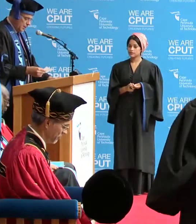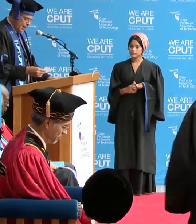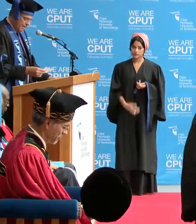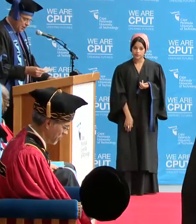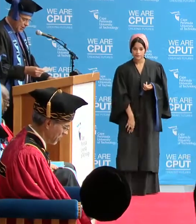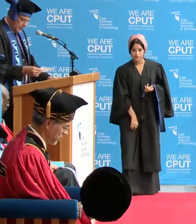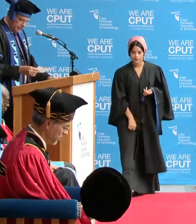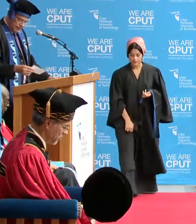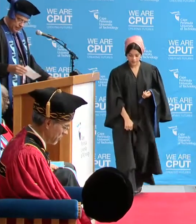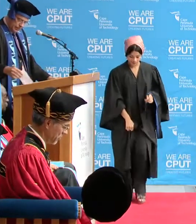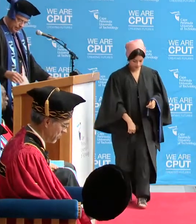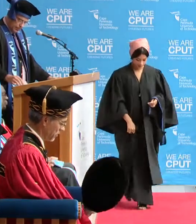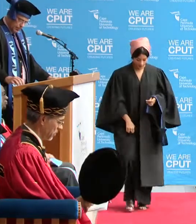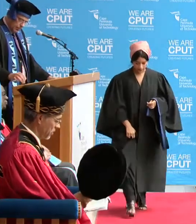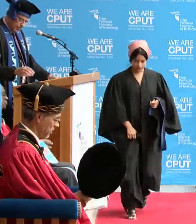Zenunisa Fisher.